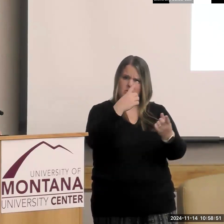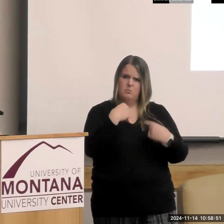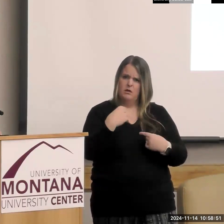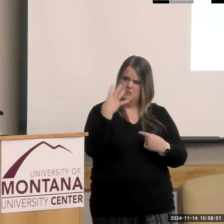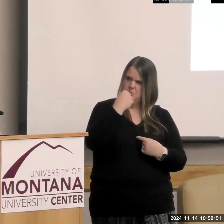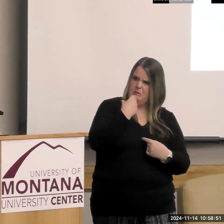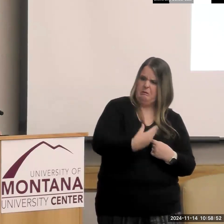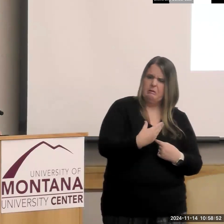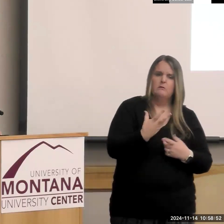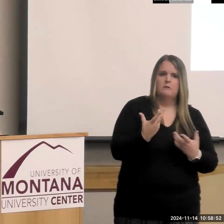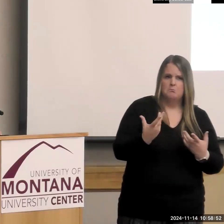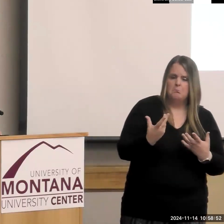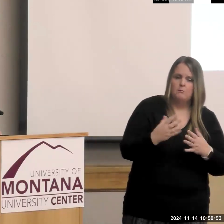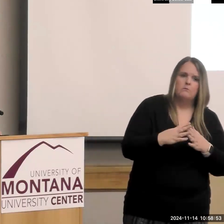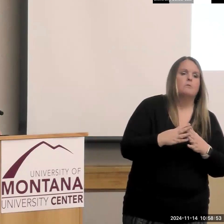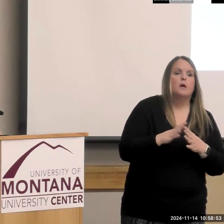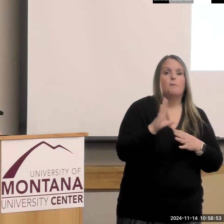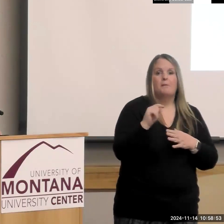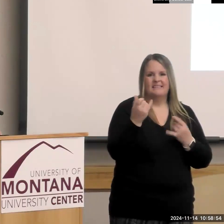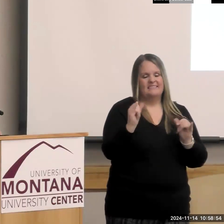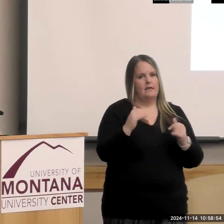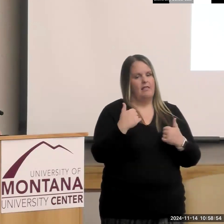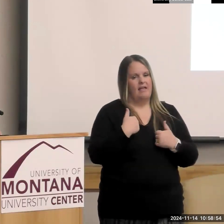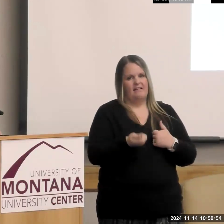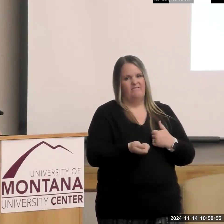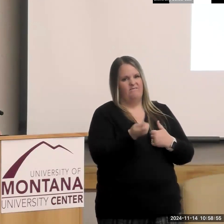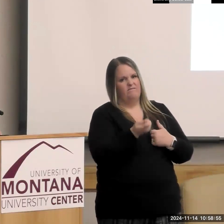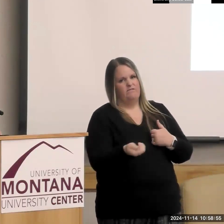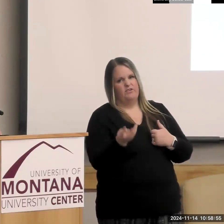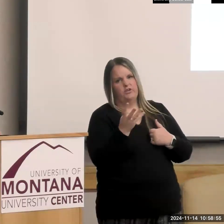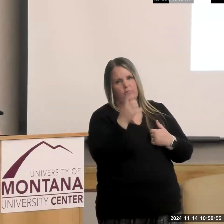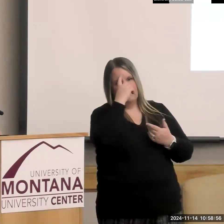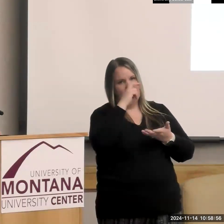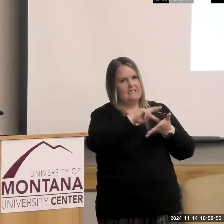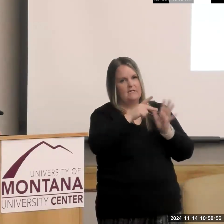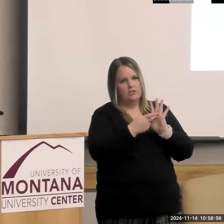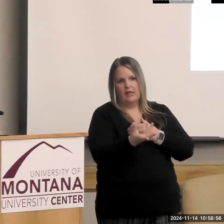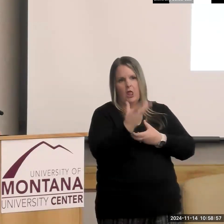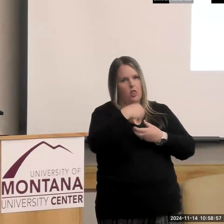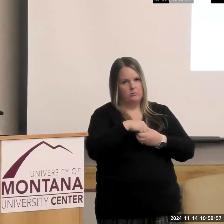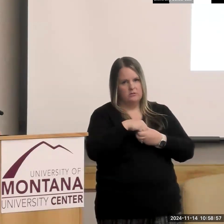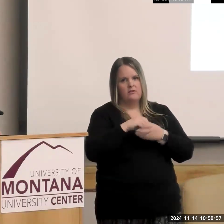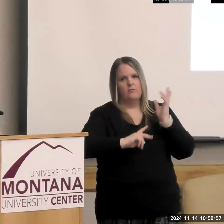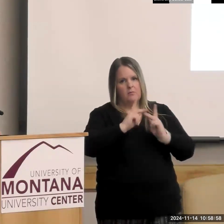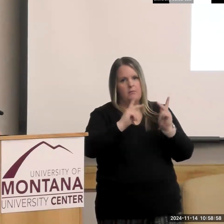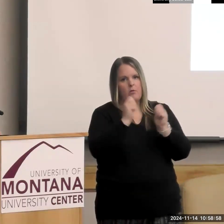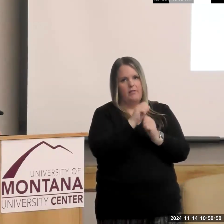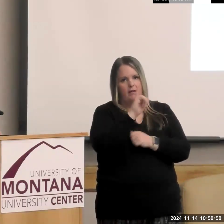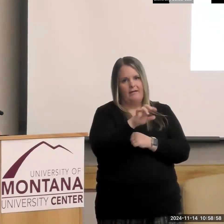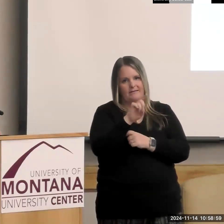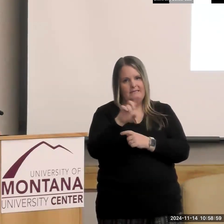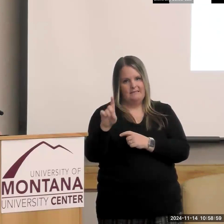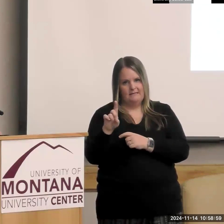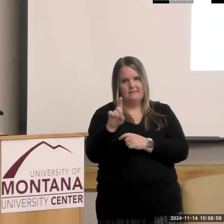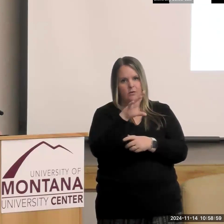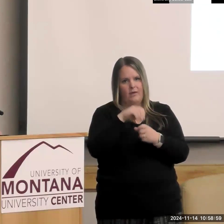that. But we still had very few that were intentionally inclusive of people with intellectual disabilities in